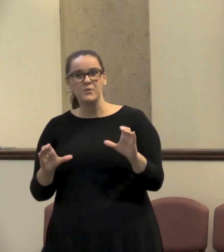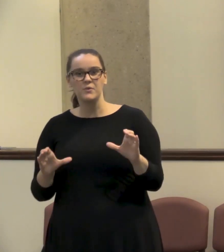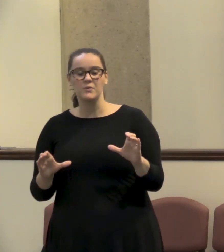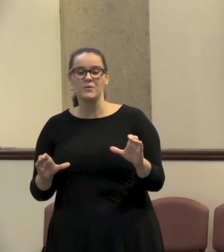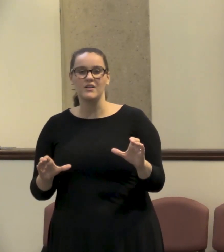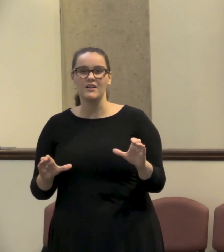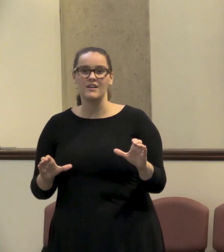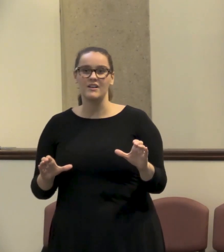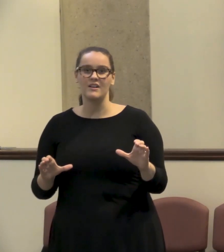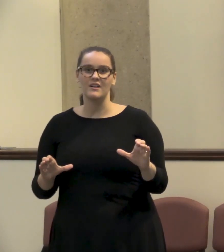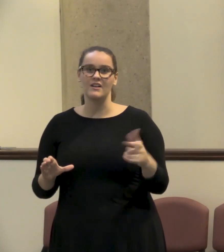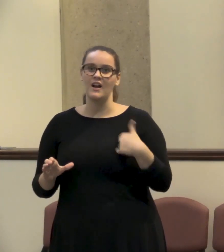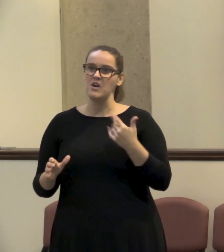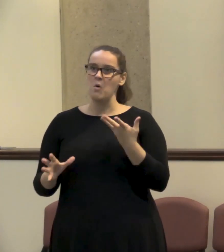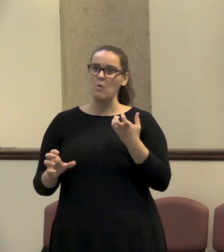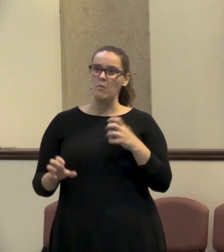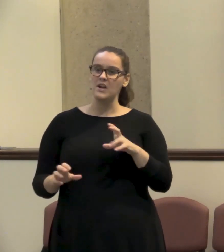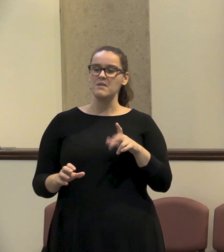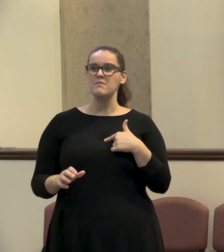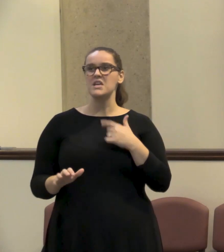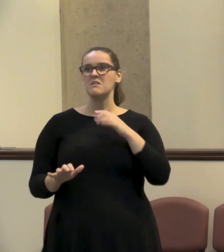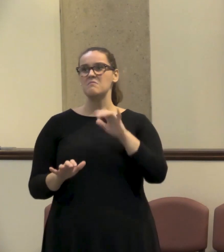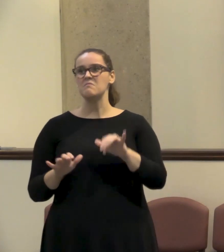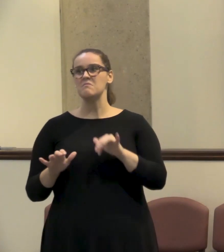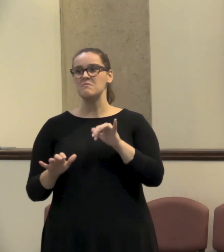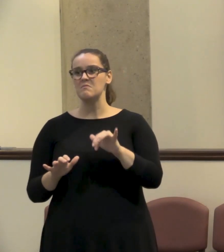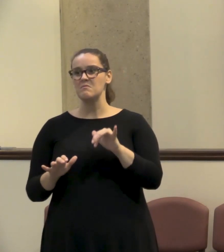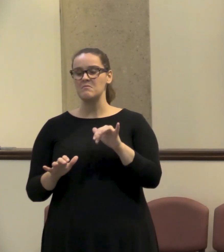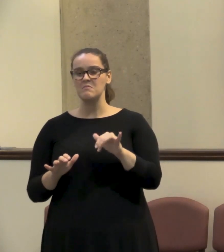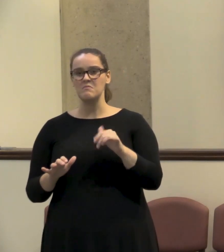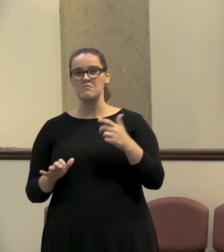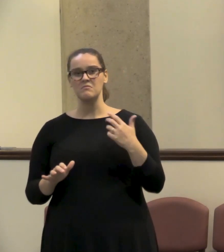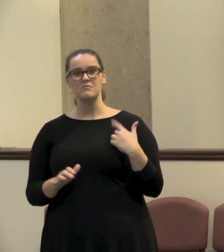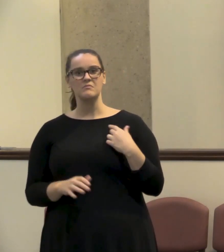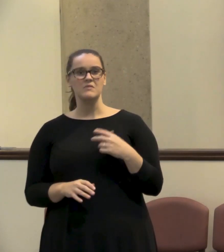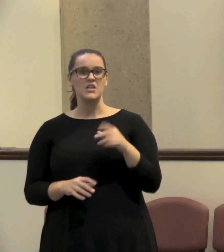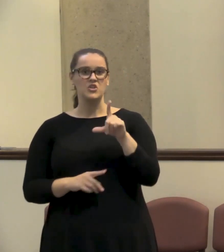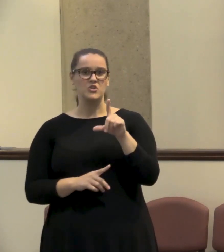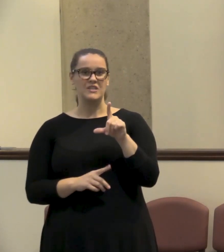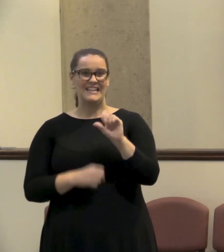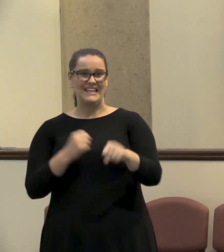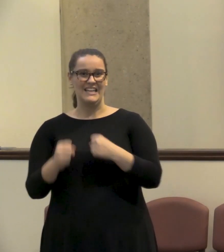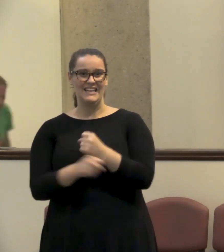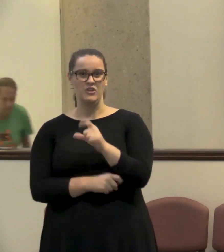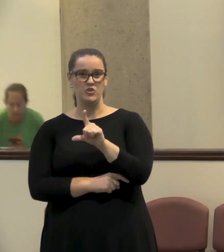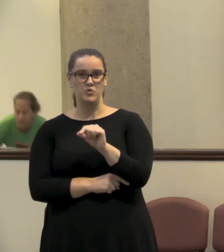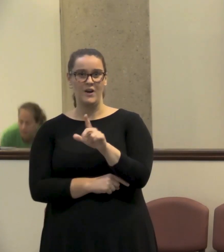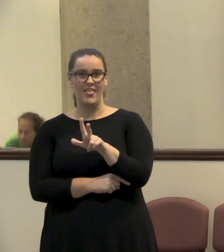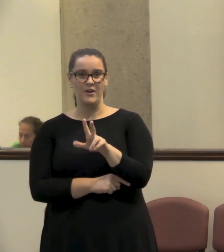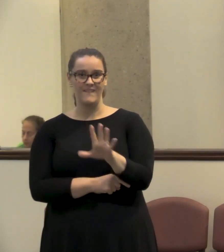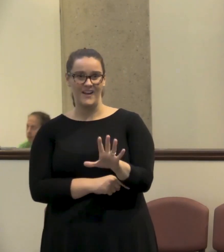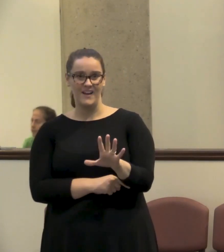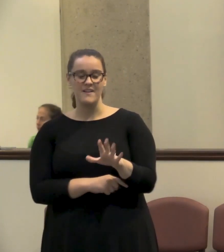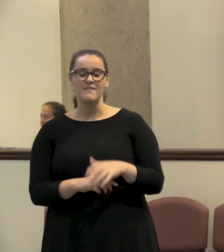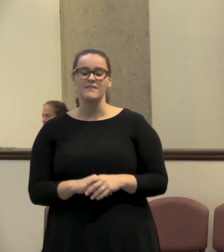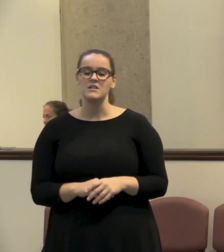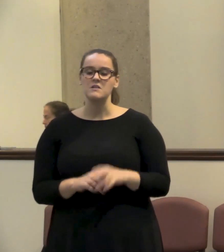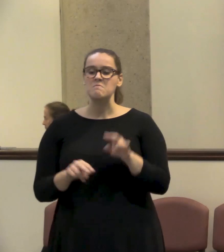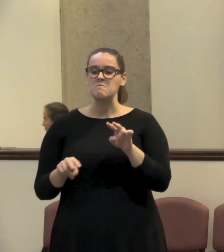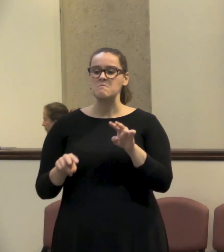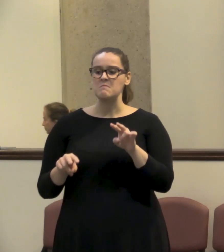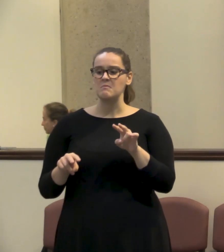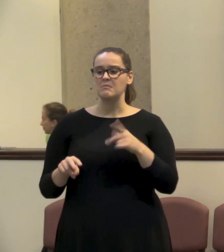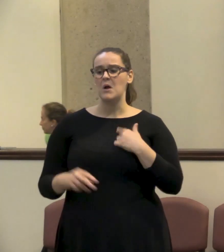I would not want to be sitting in 2035 and watching people pat themselves on the back for achieving a 50%